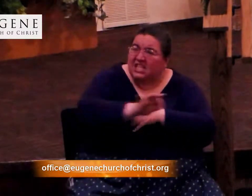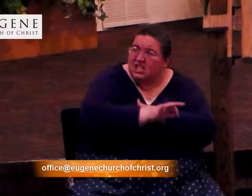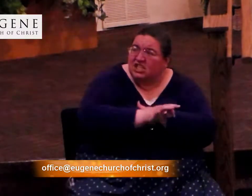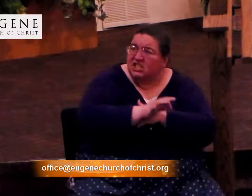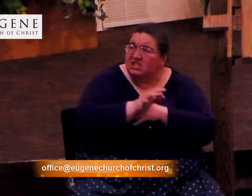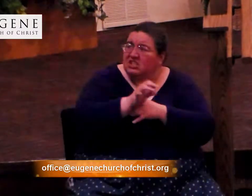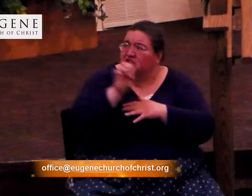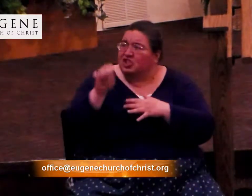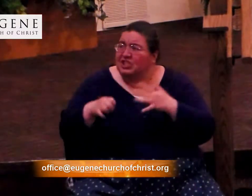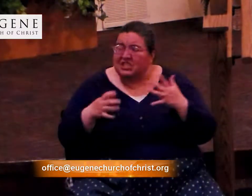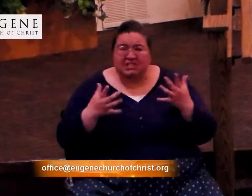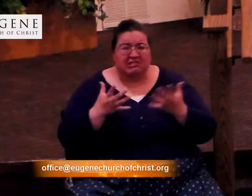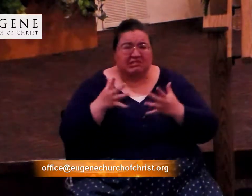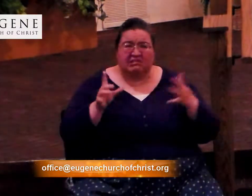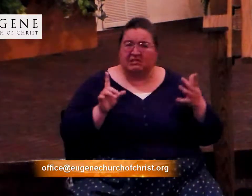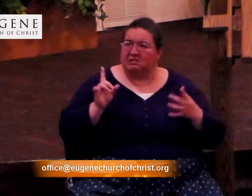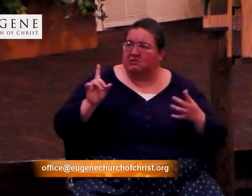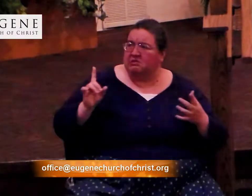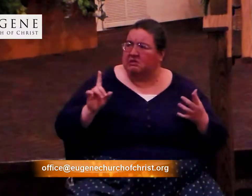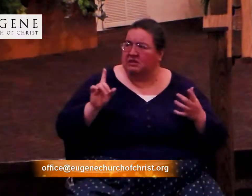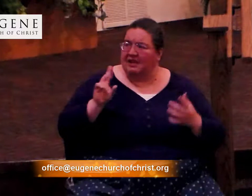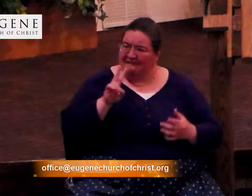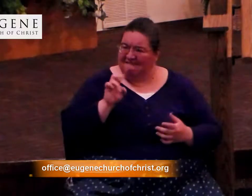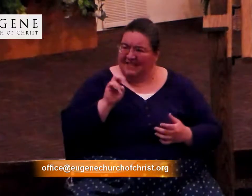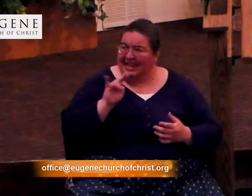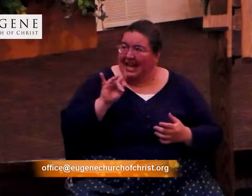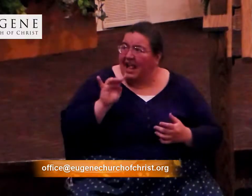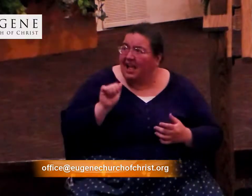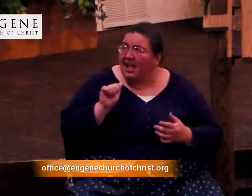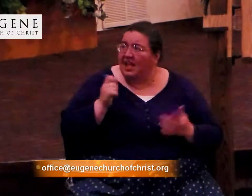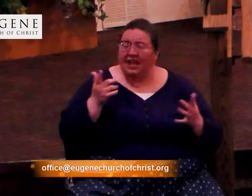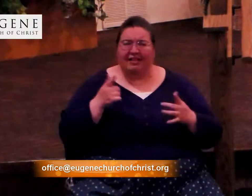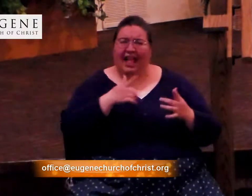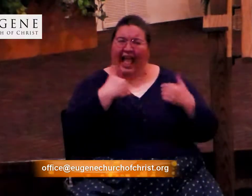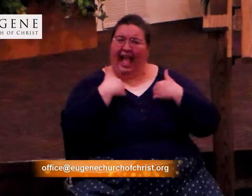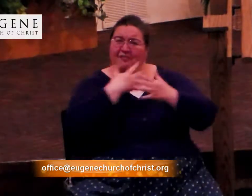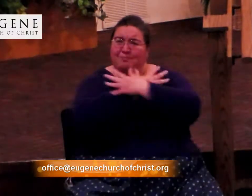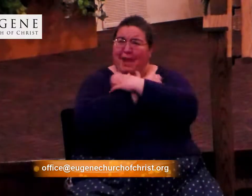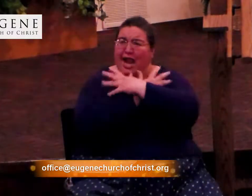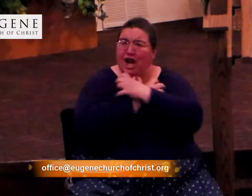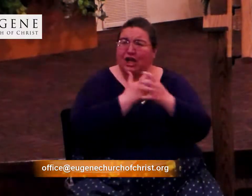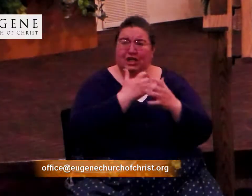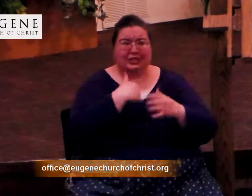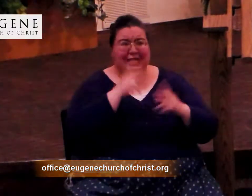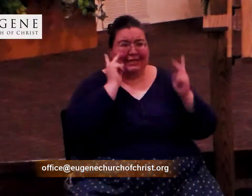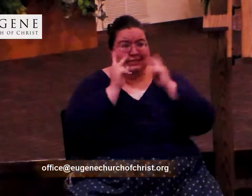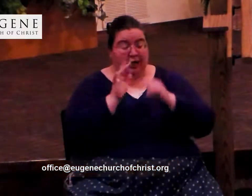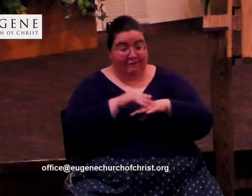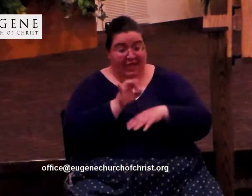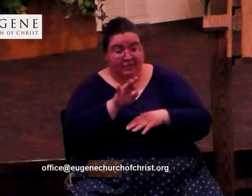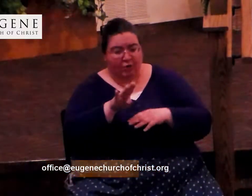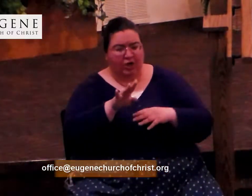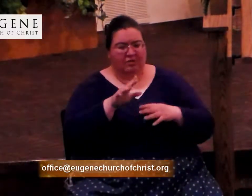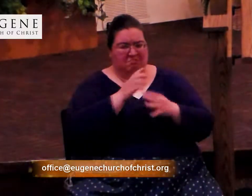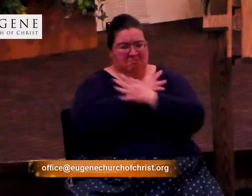in mind? Something in Veneta? There's bears out in Veneta, I keep seeing on Facebook now. What do you have in mind? Where are we going to